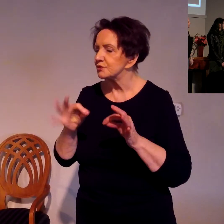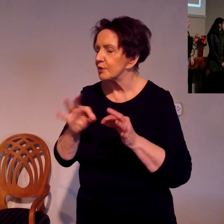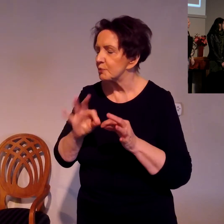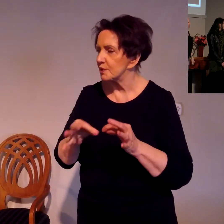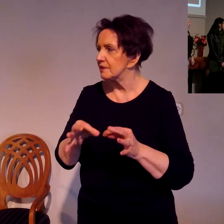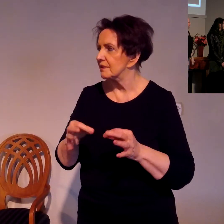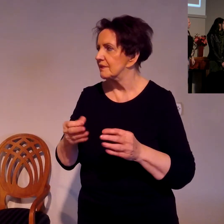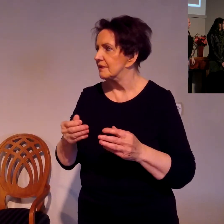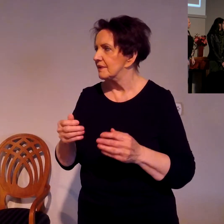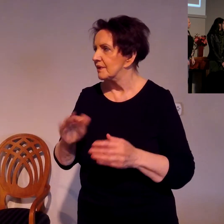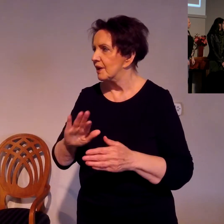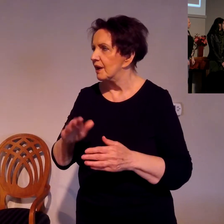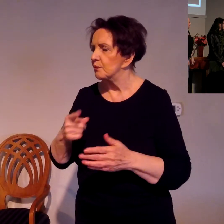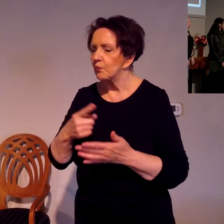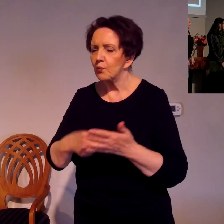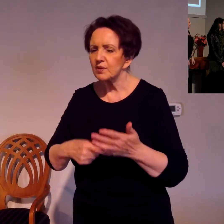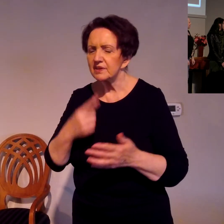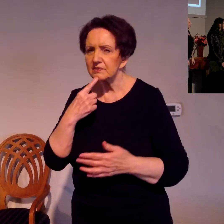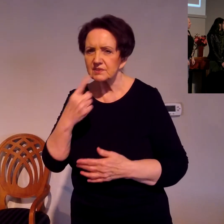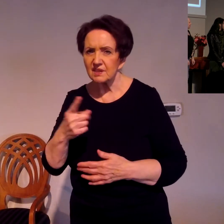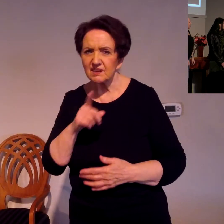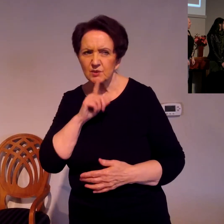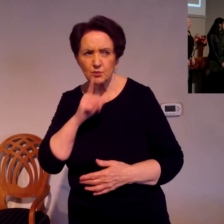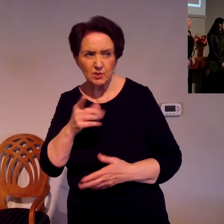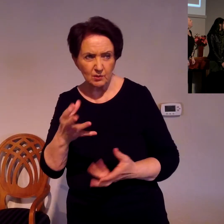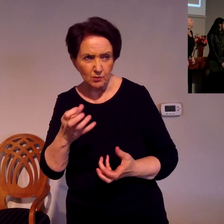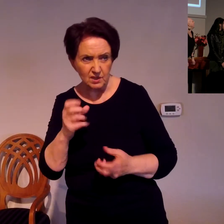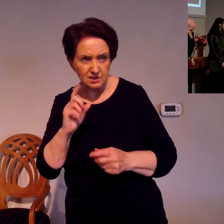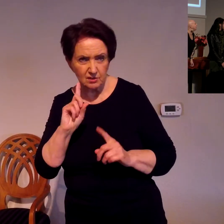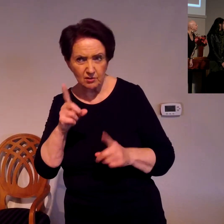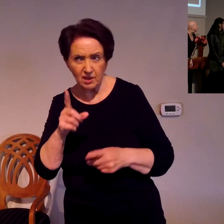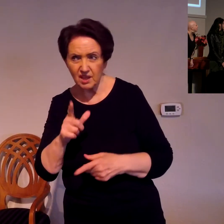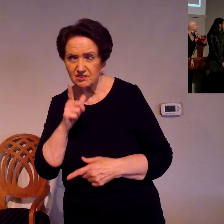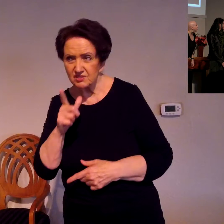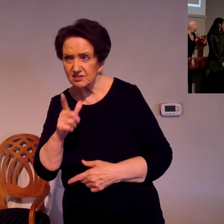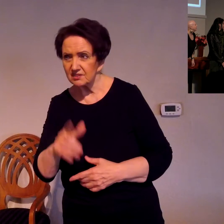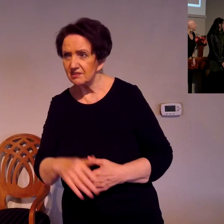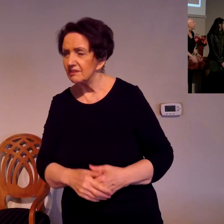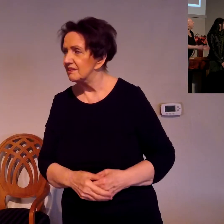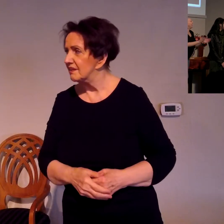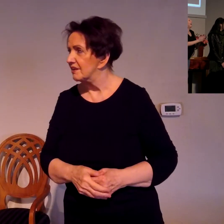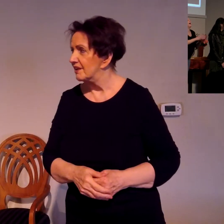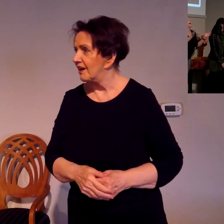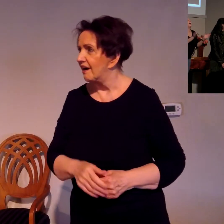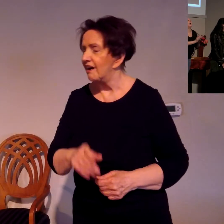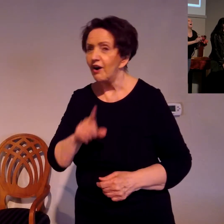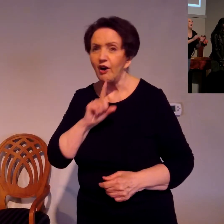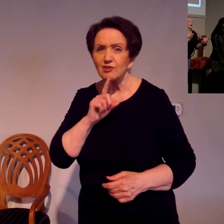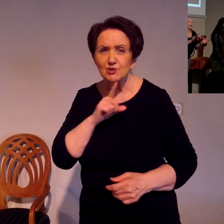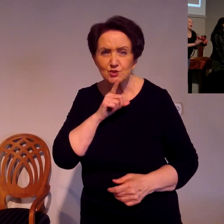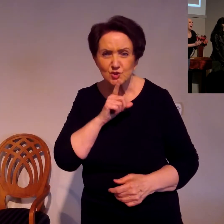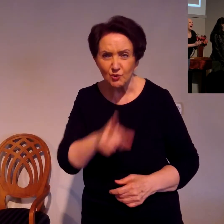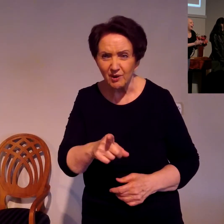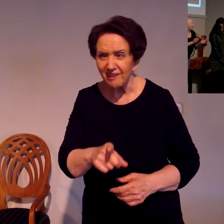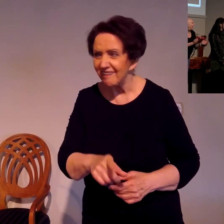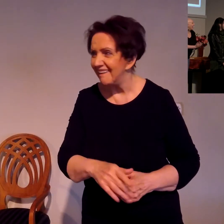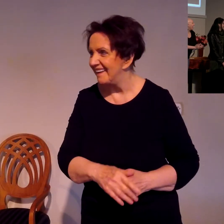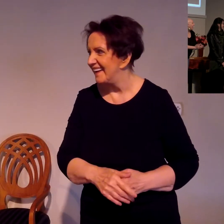what do you say? I don't know. Do you really want to go to lunch? Are you sure? Are you sure? There you